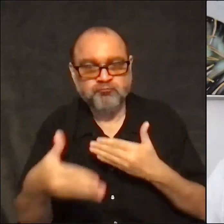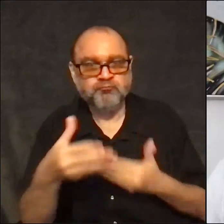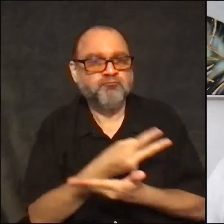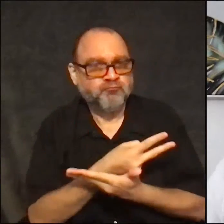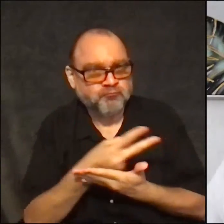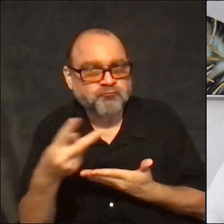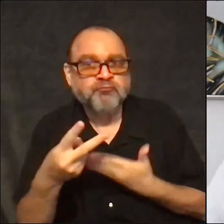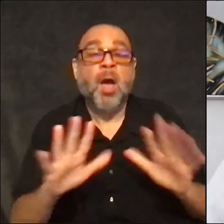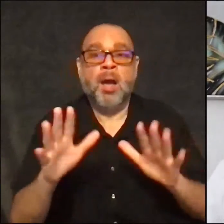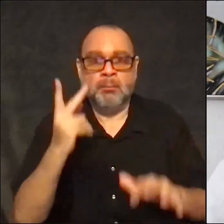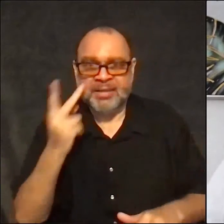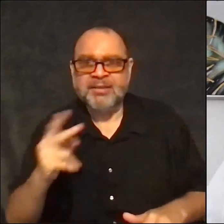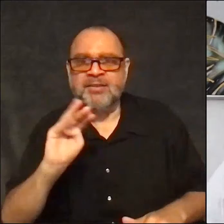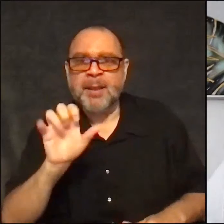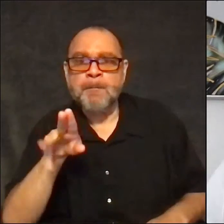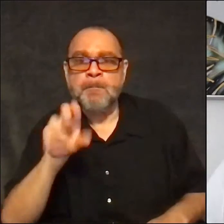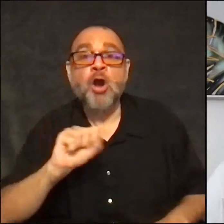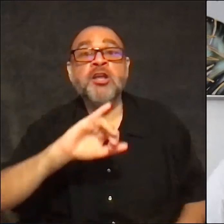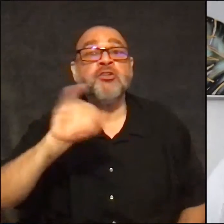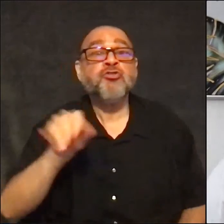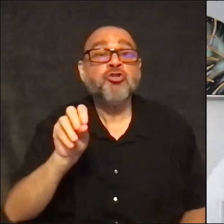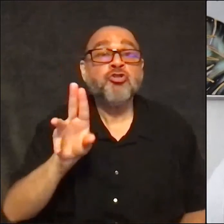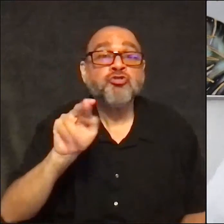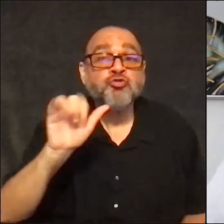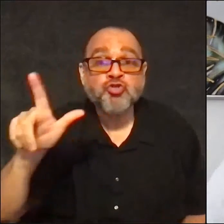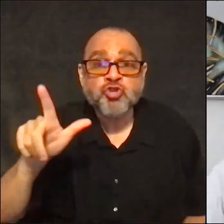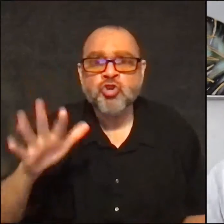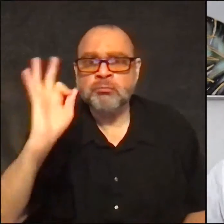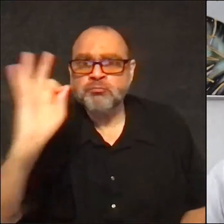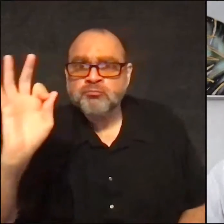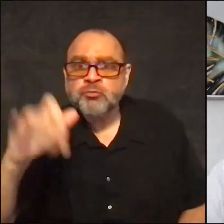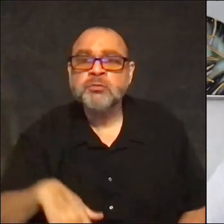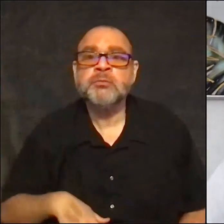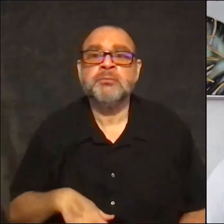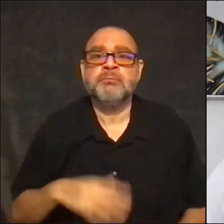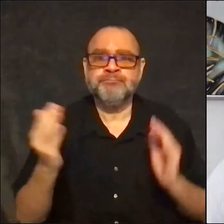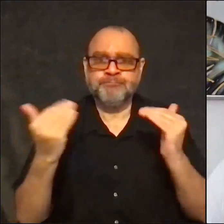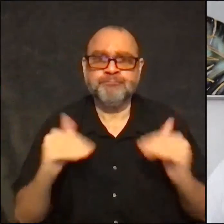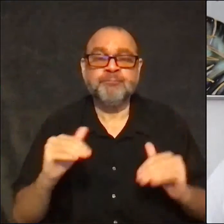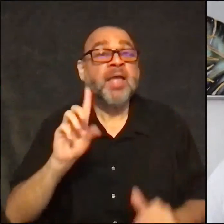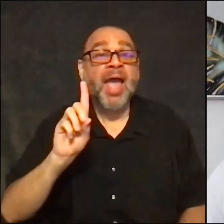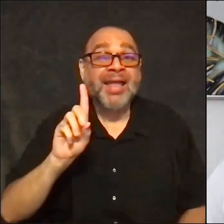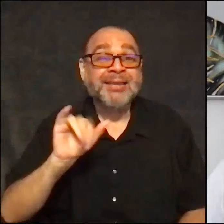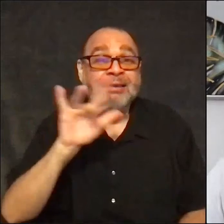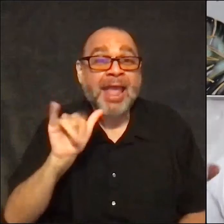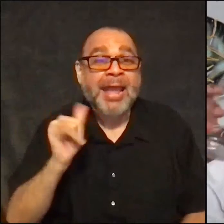puts journal. Very good. Daily meditation. Concrete.